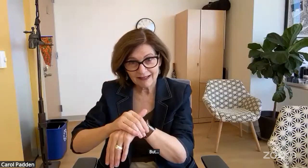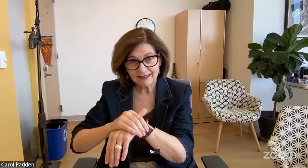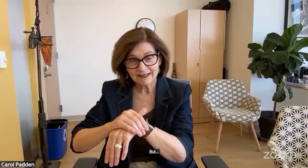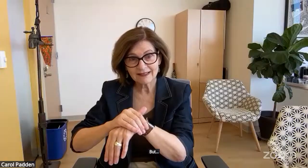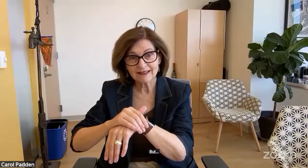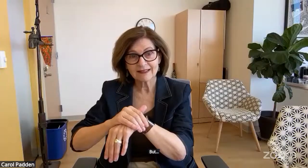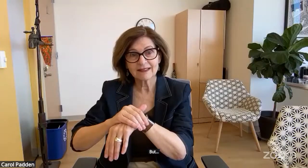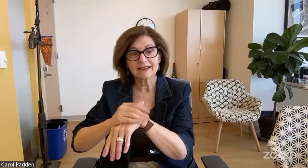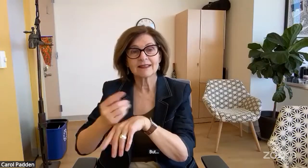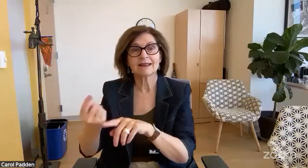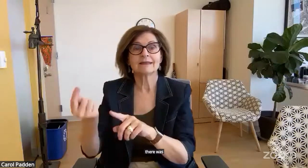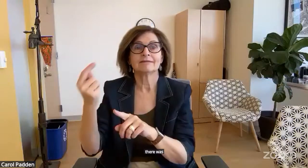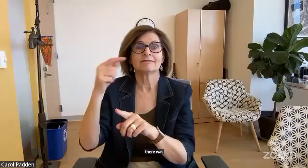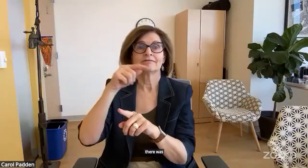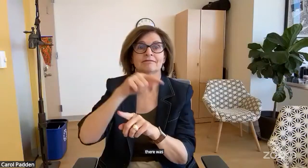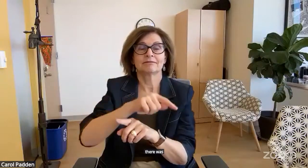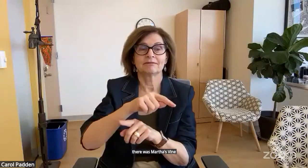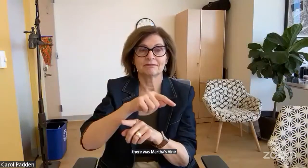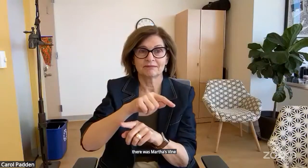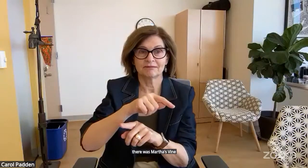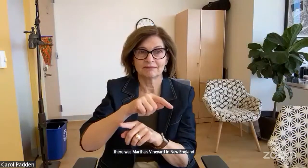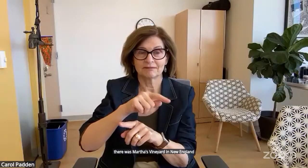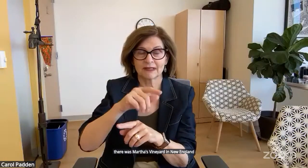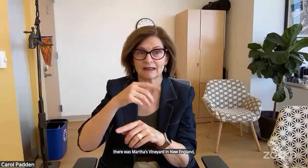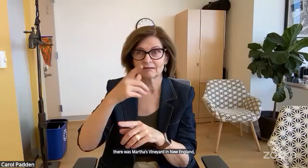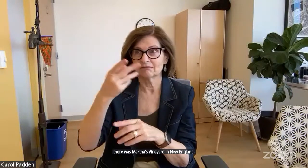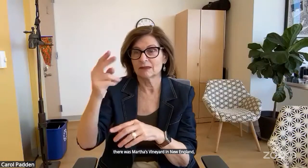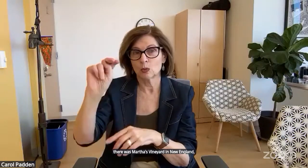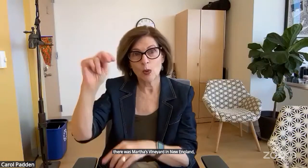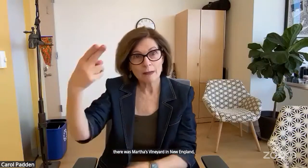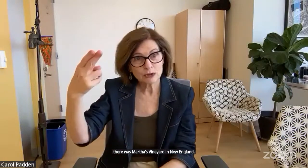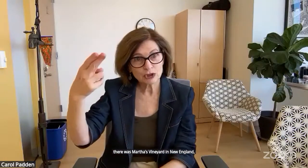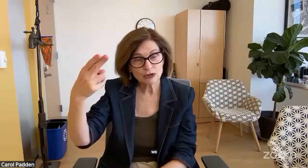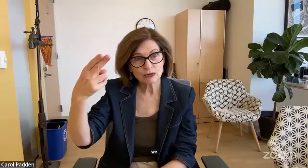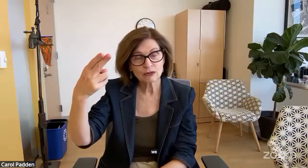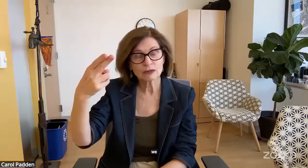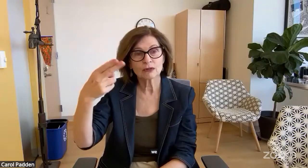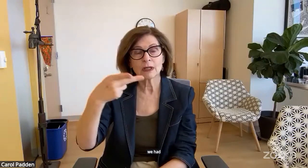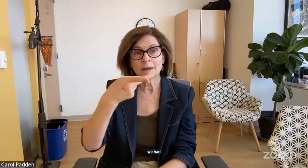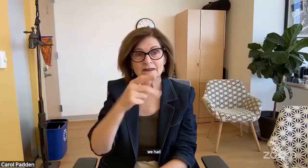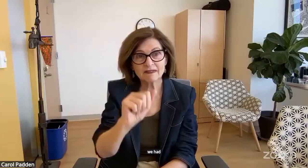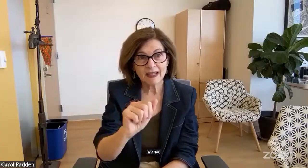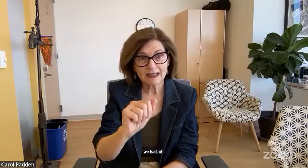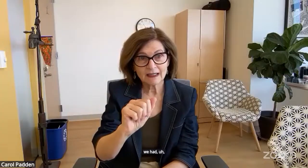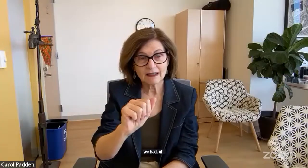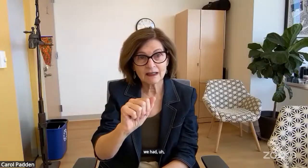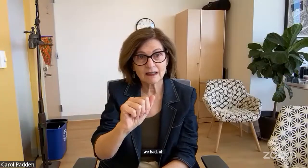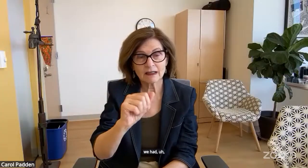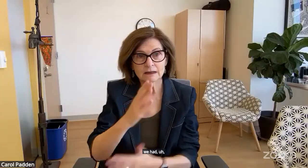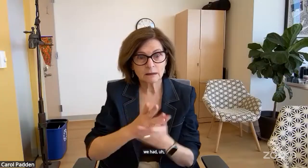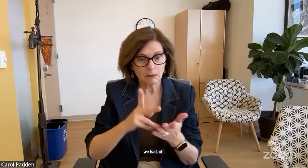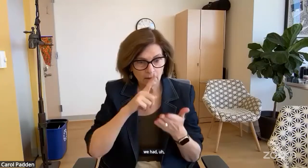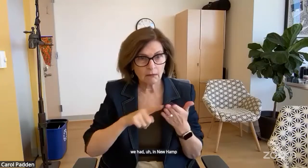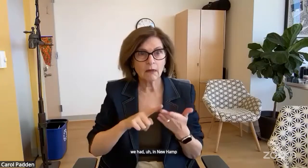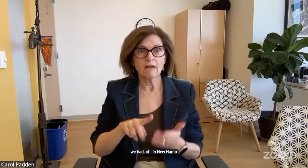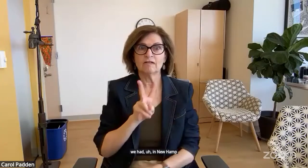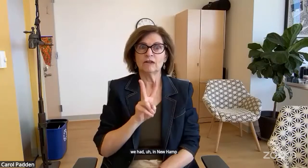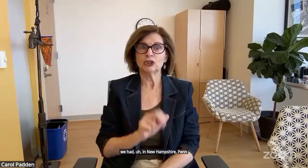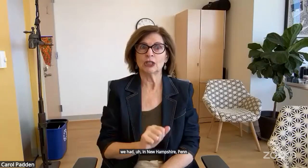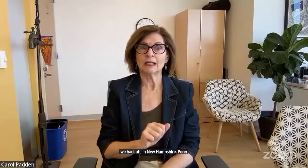there was a Martha's Vineyard in New England. We had New Hampshire, Pennsylvania.